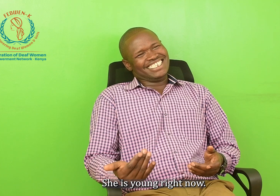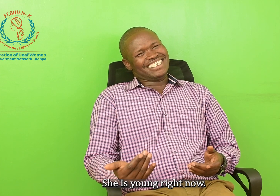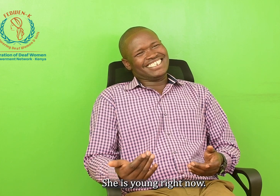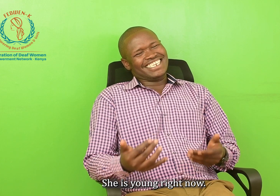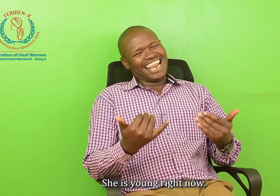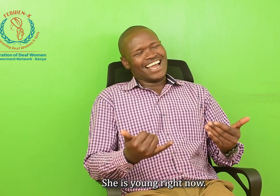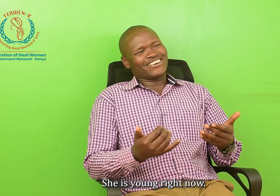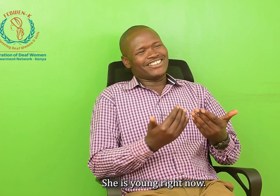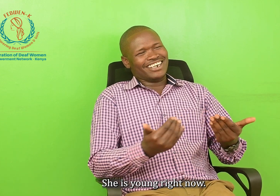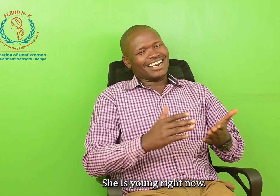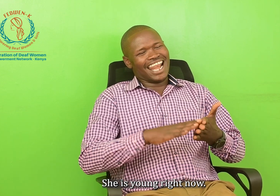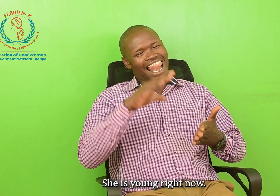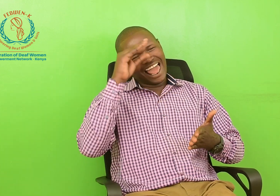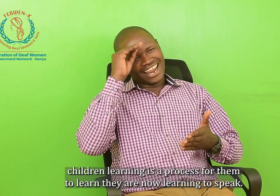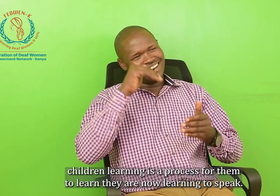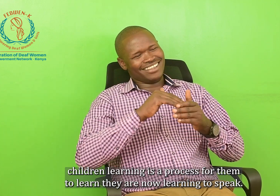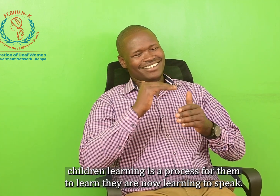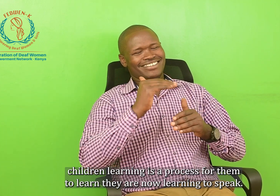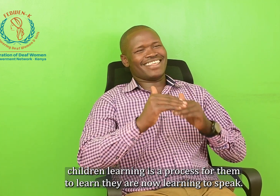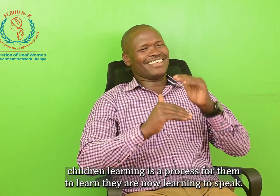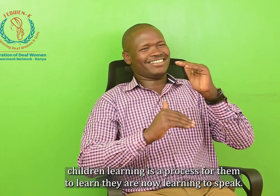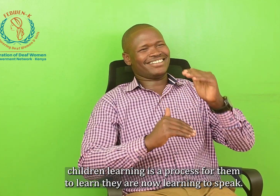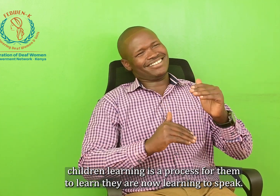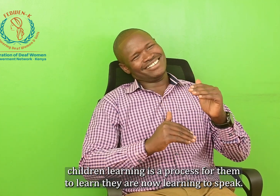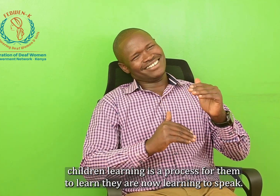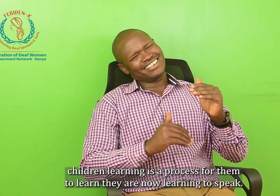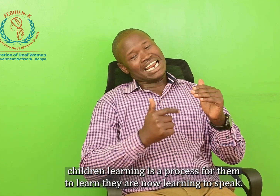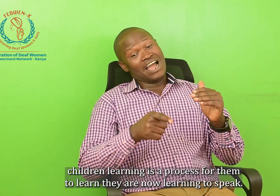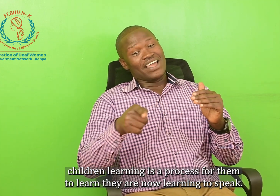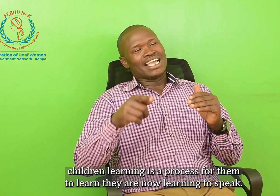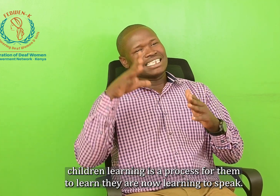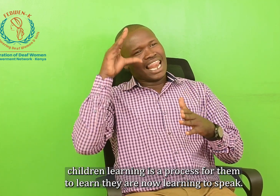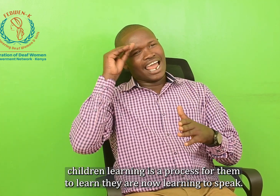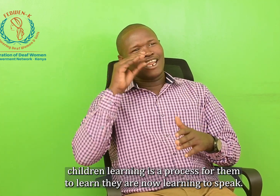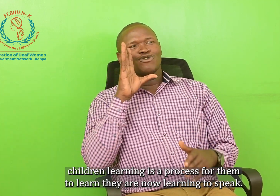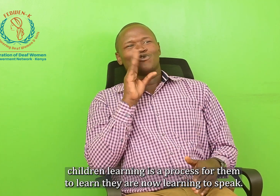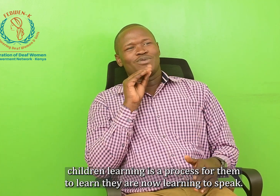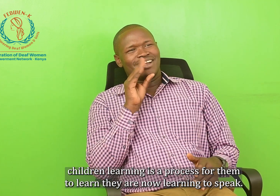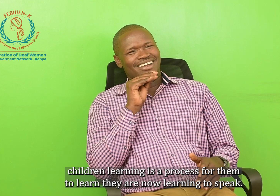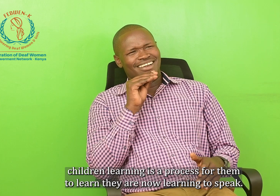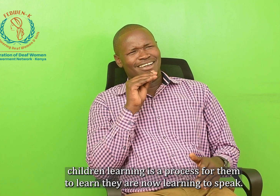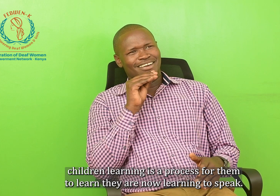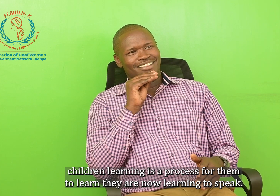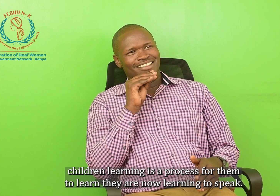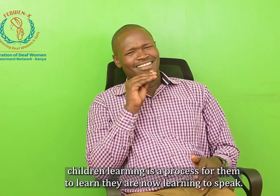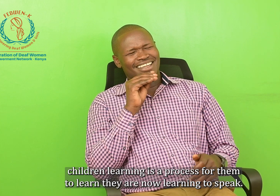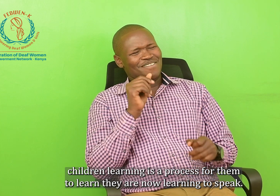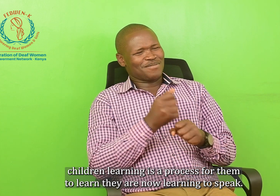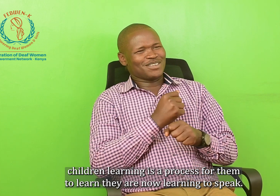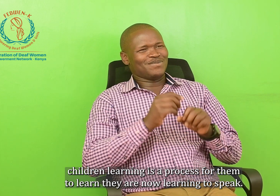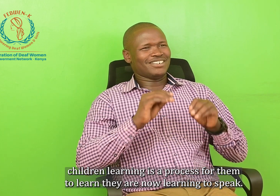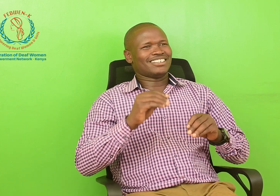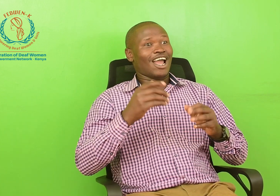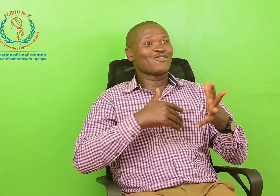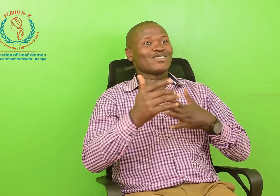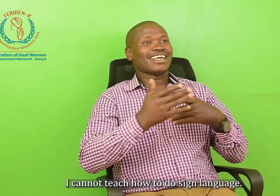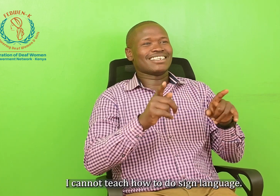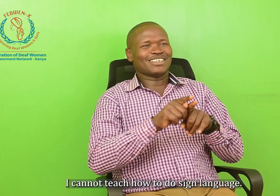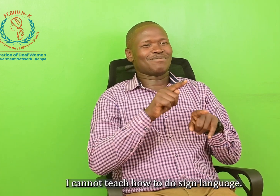She's young. Right now, children are learning. It's a process for them to learn. They're now learning to speak. I cannot teach